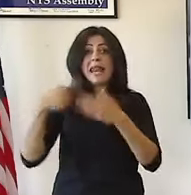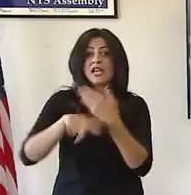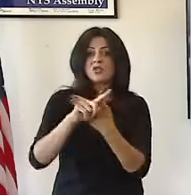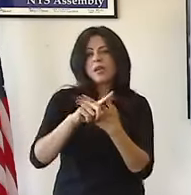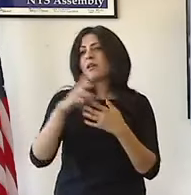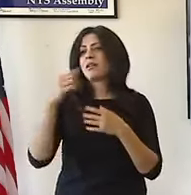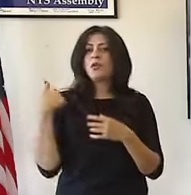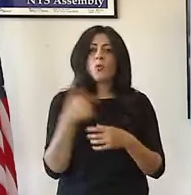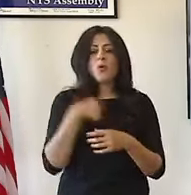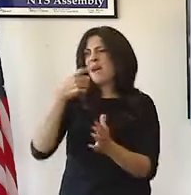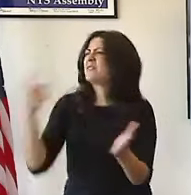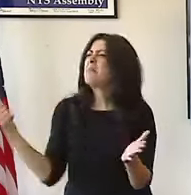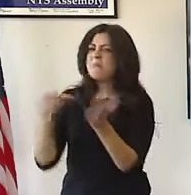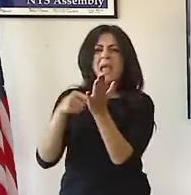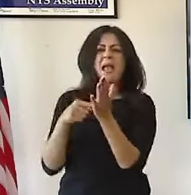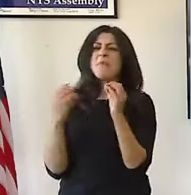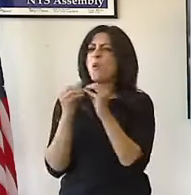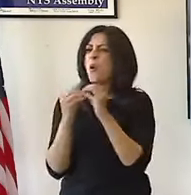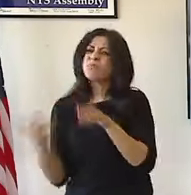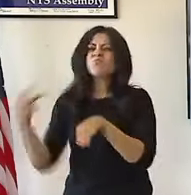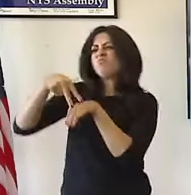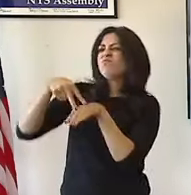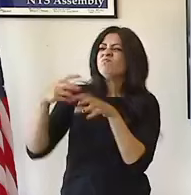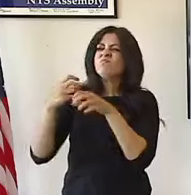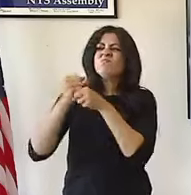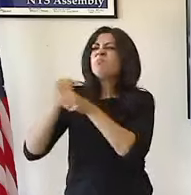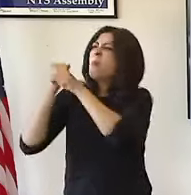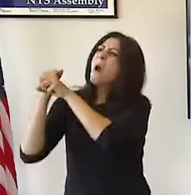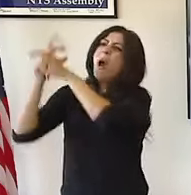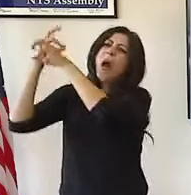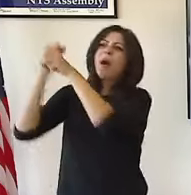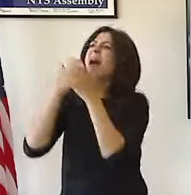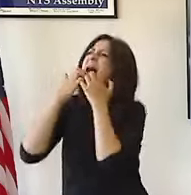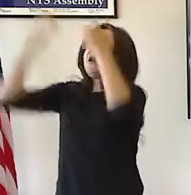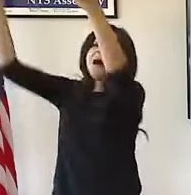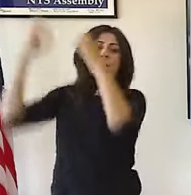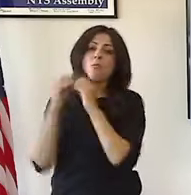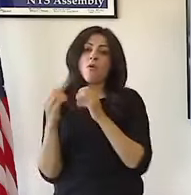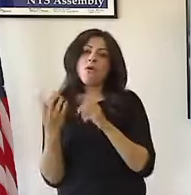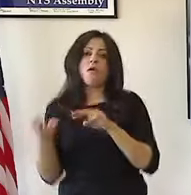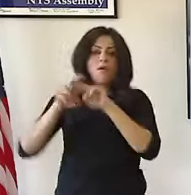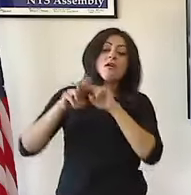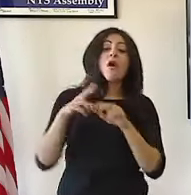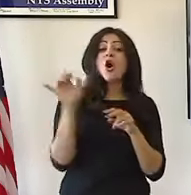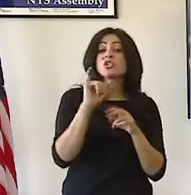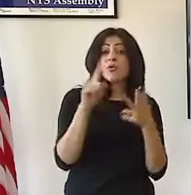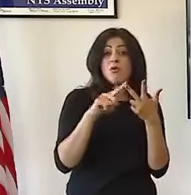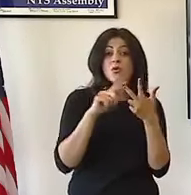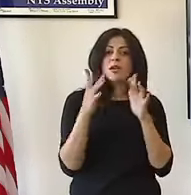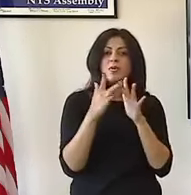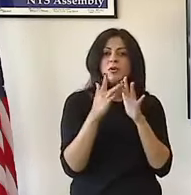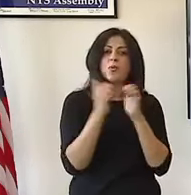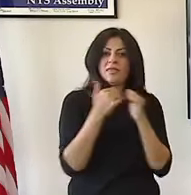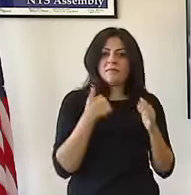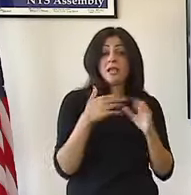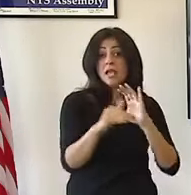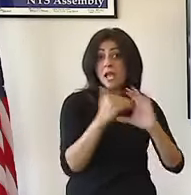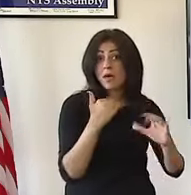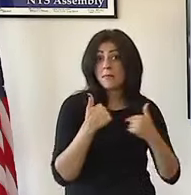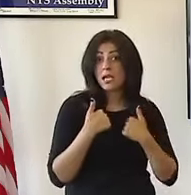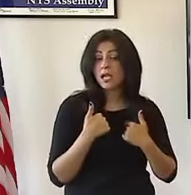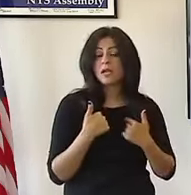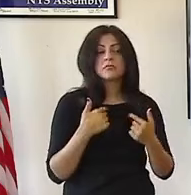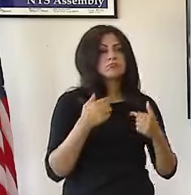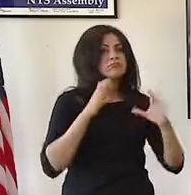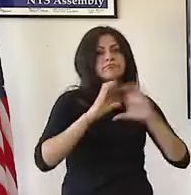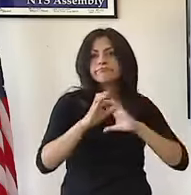we're going to have to demand more, and we're going to have to stand up even and shout even louder. And 3rd, you can communicate with us, me. So you can send an email or communicate